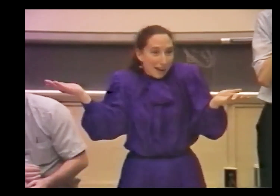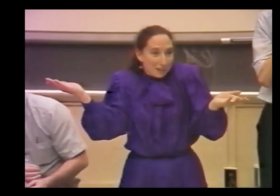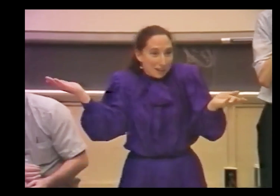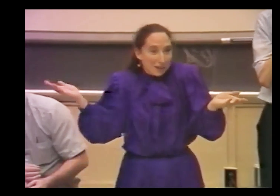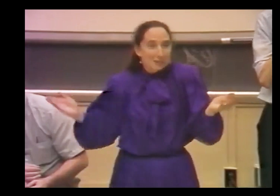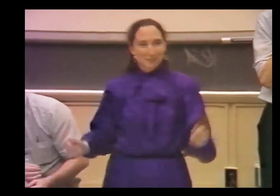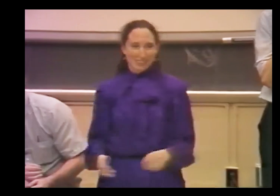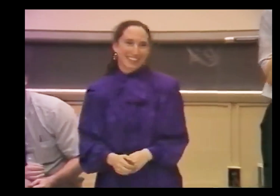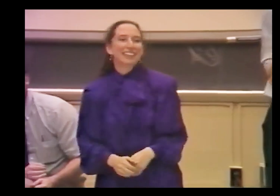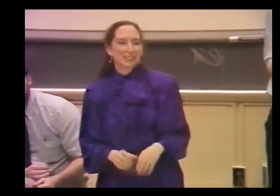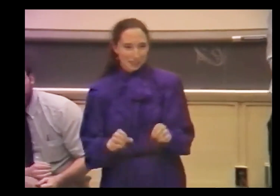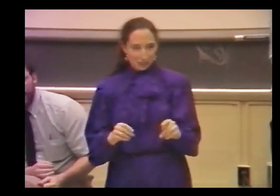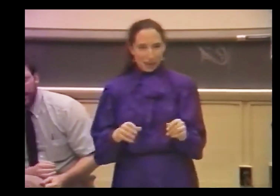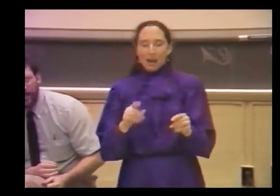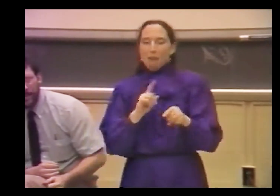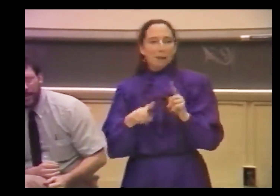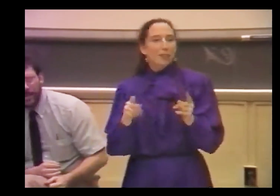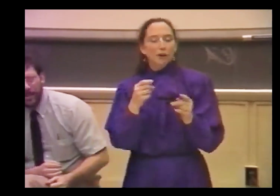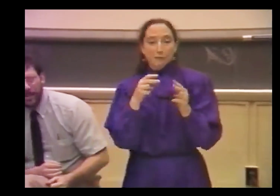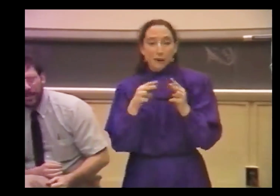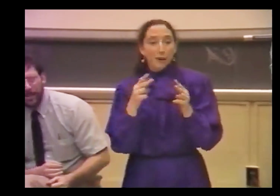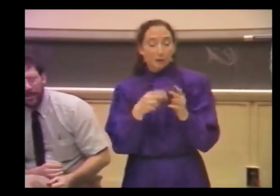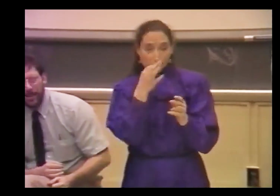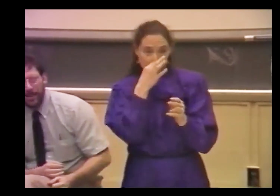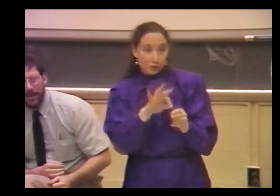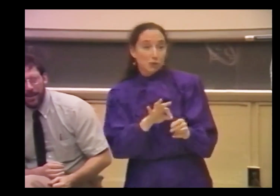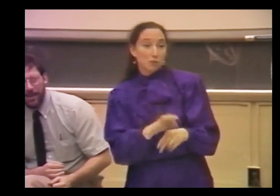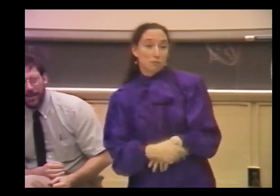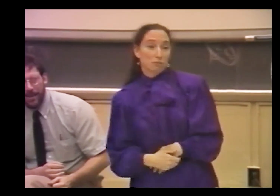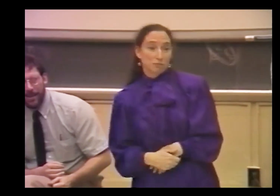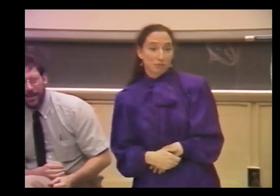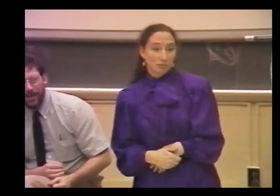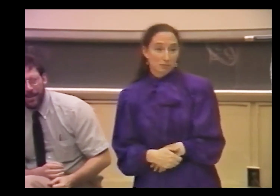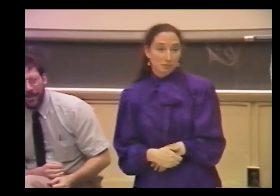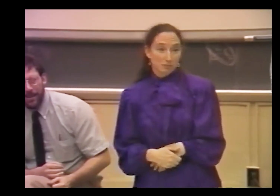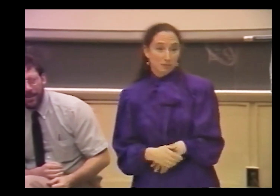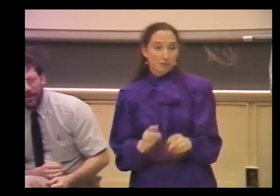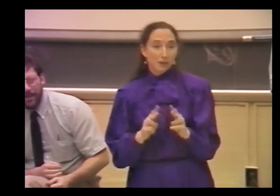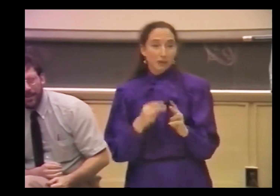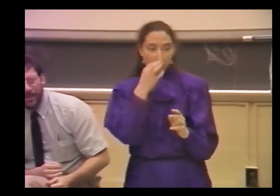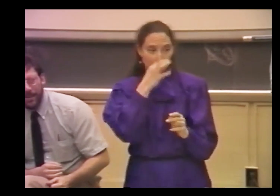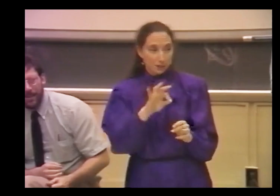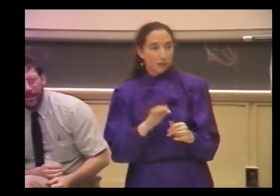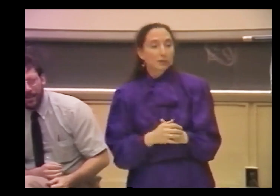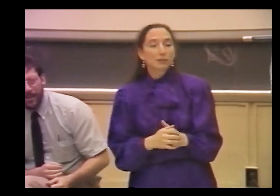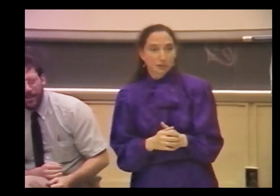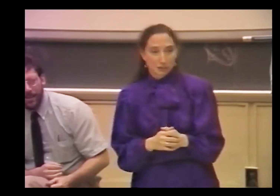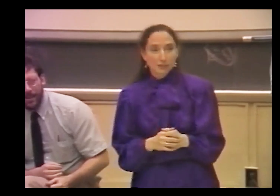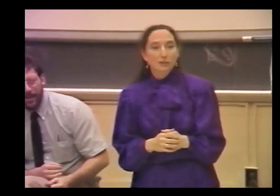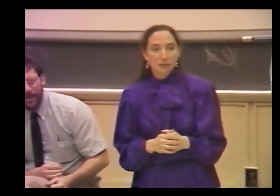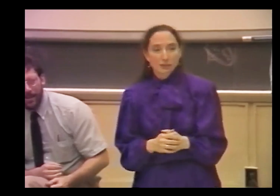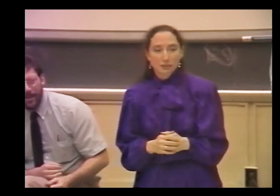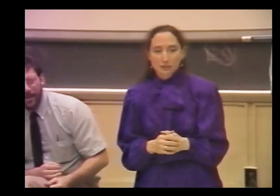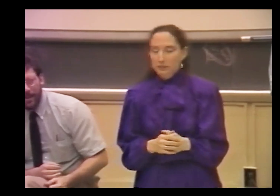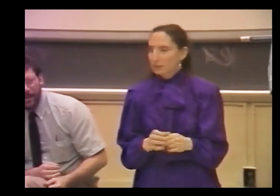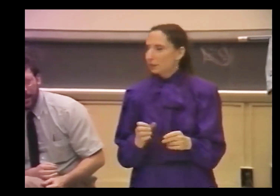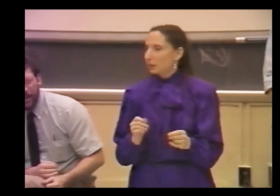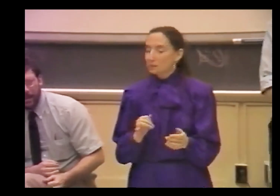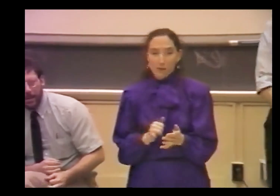don't know. Okay, but there are very, very few, very, very few of